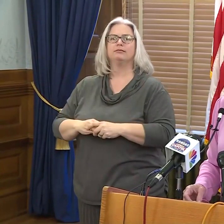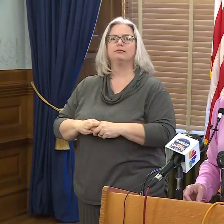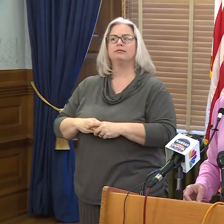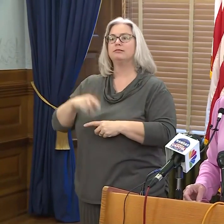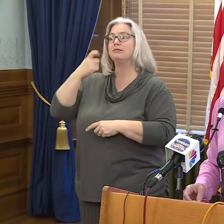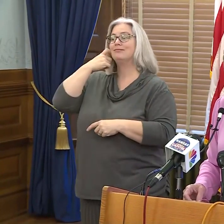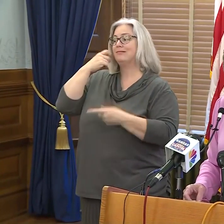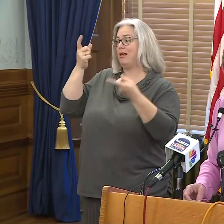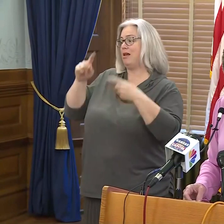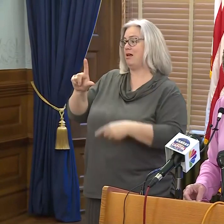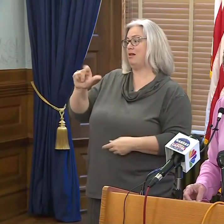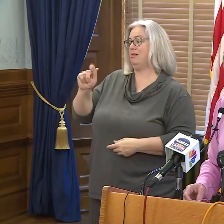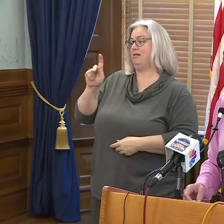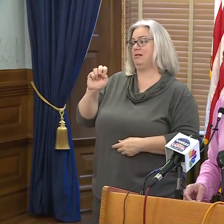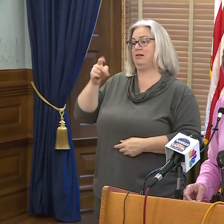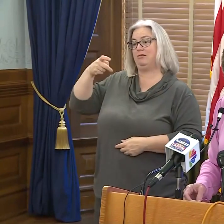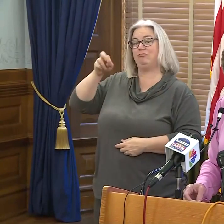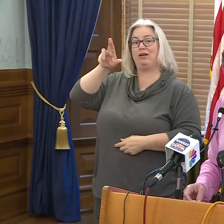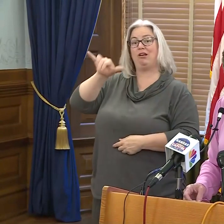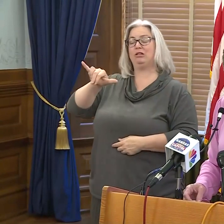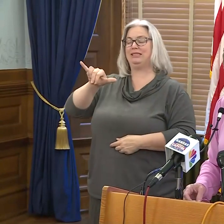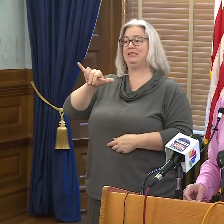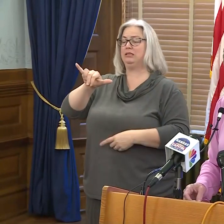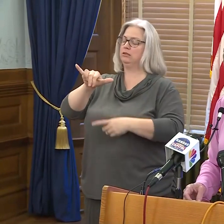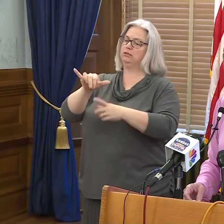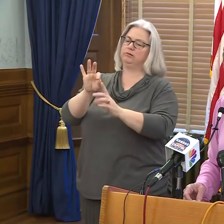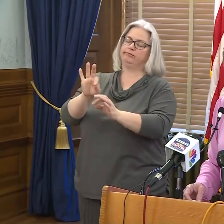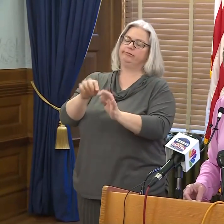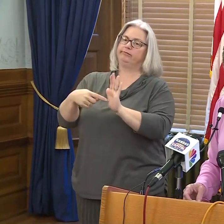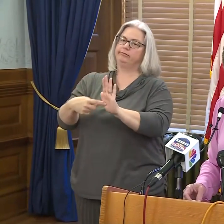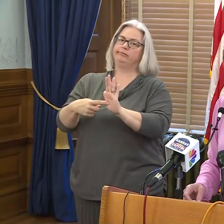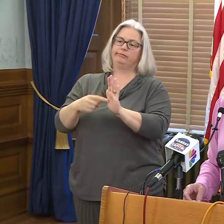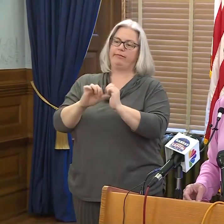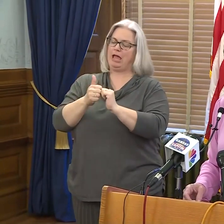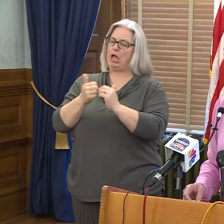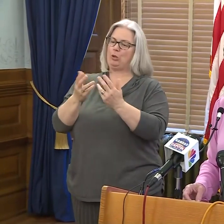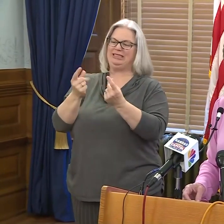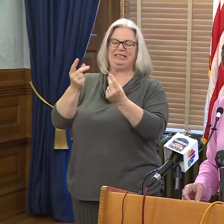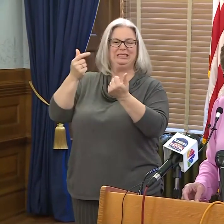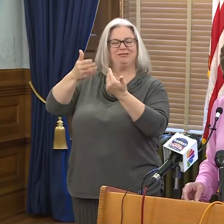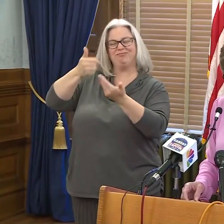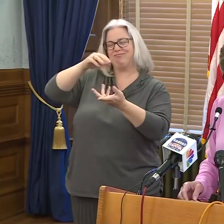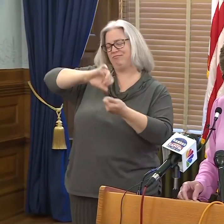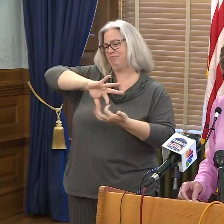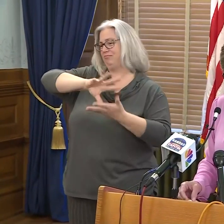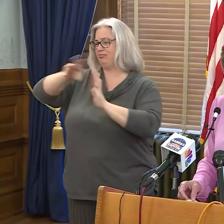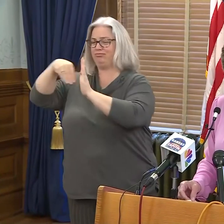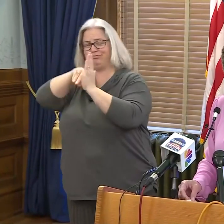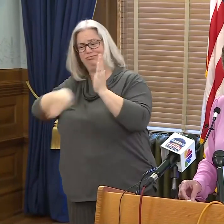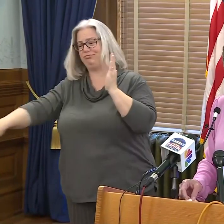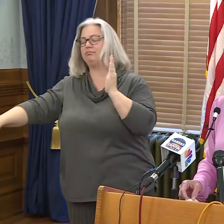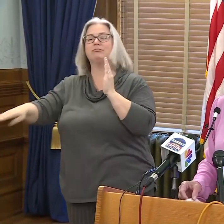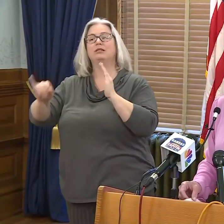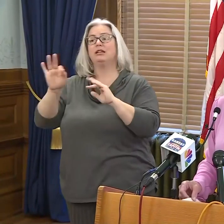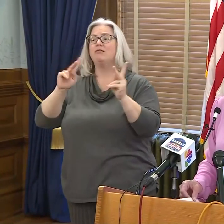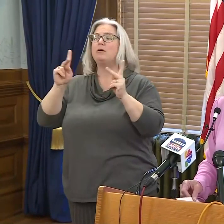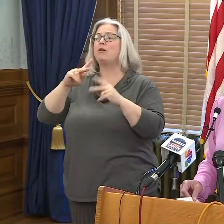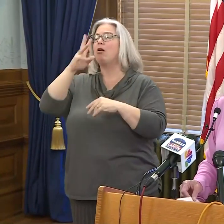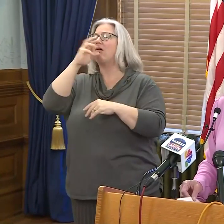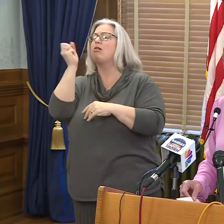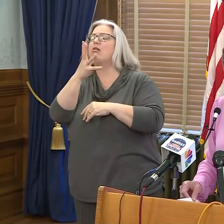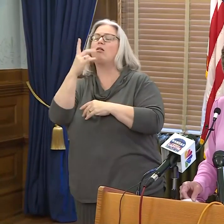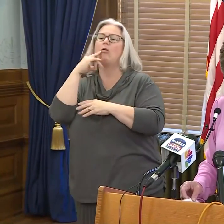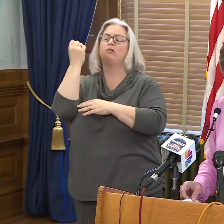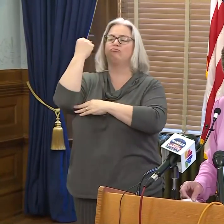happened recently at Lake Perry is a prime example of how things can spin rapidly out of control if people defy